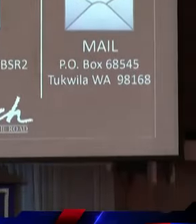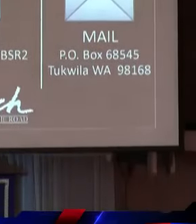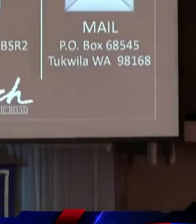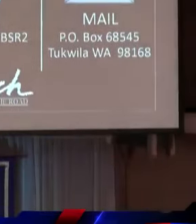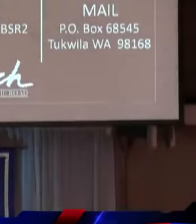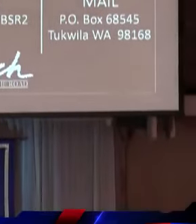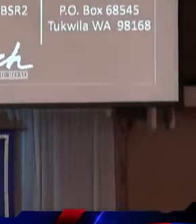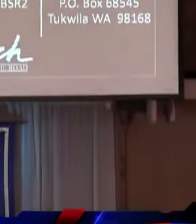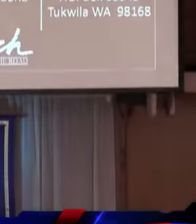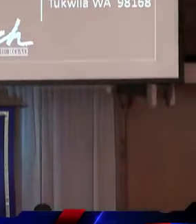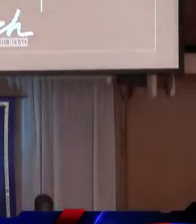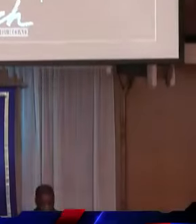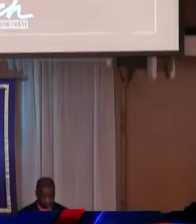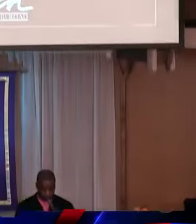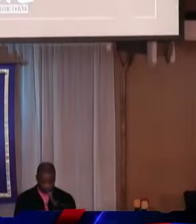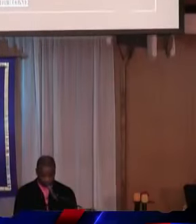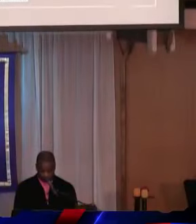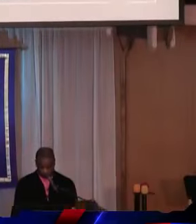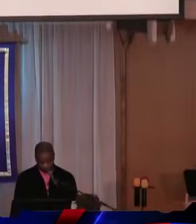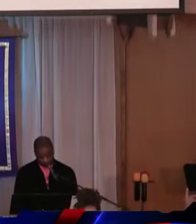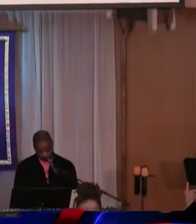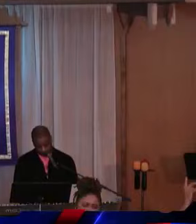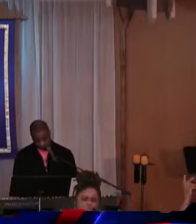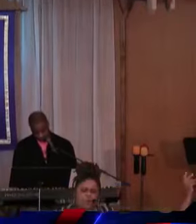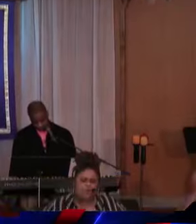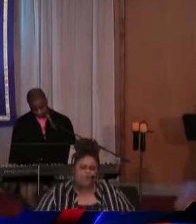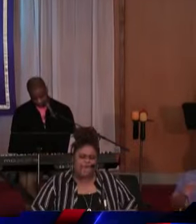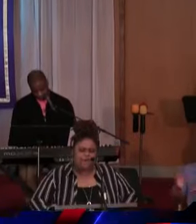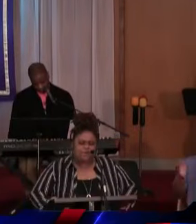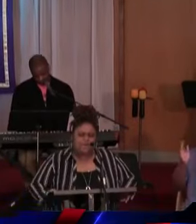glorify you through such an act of worship, through